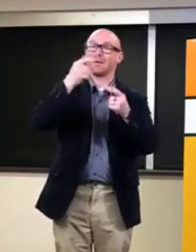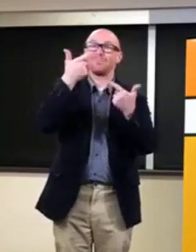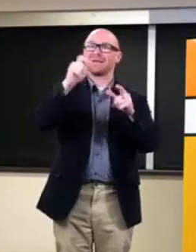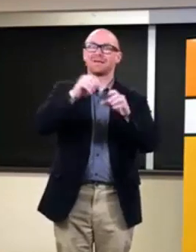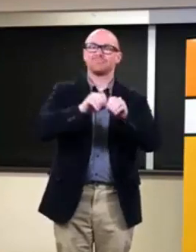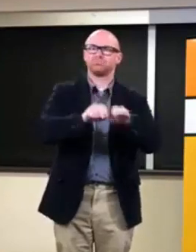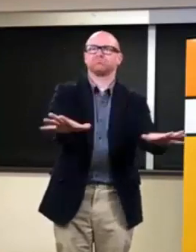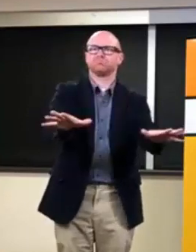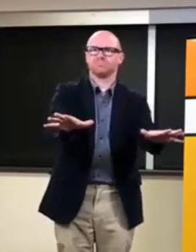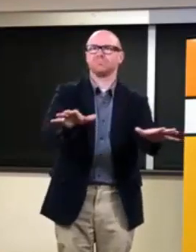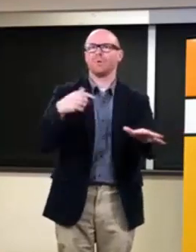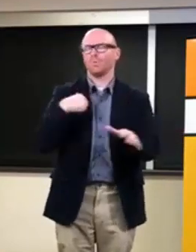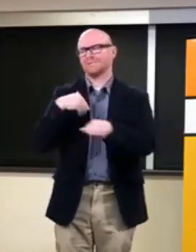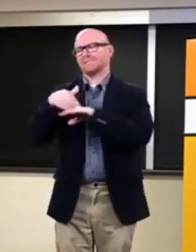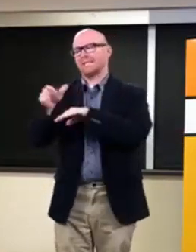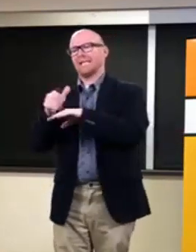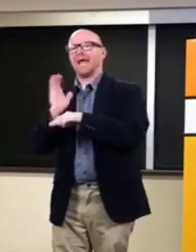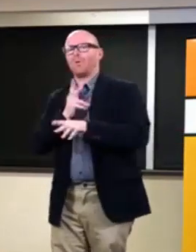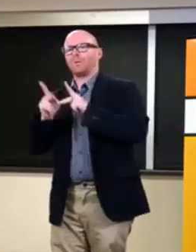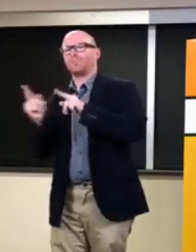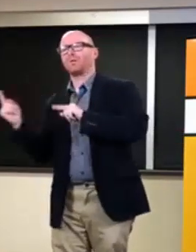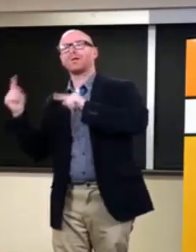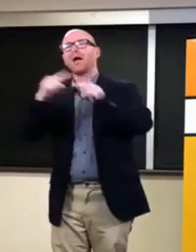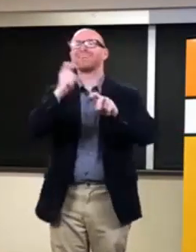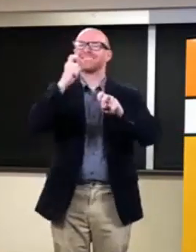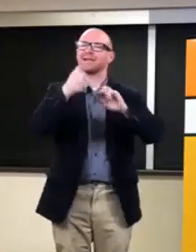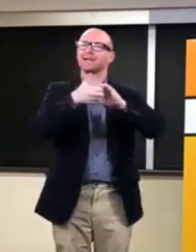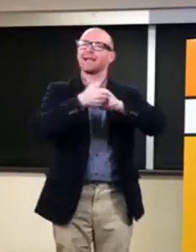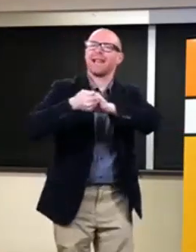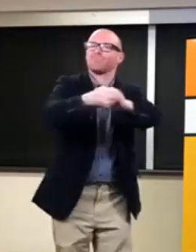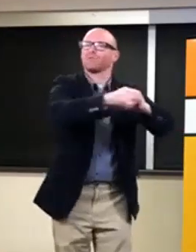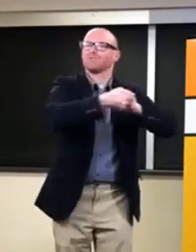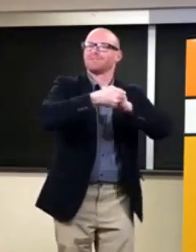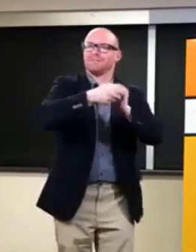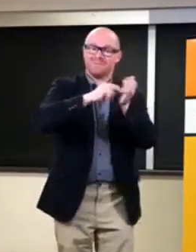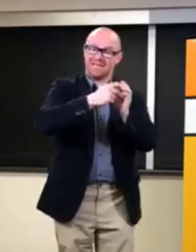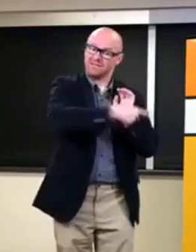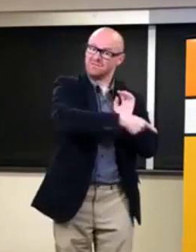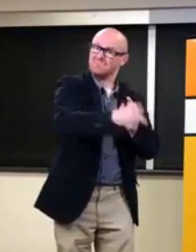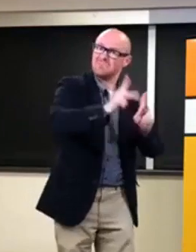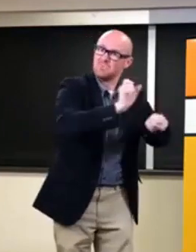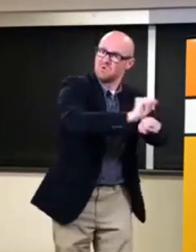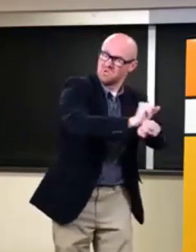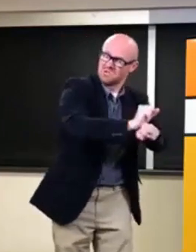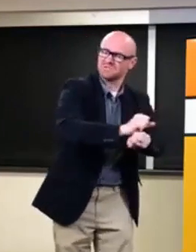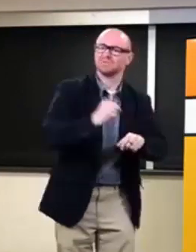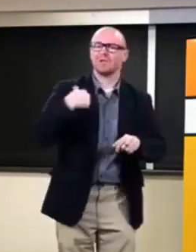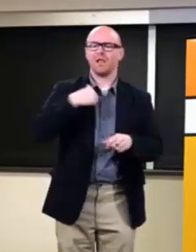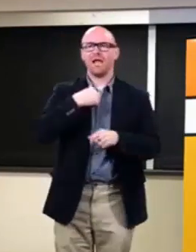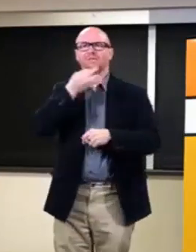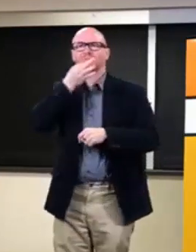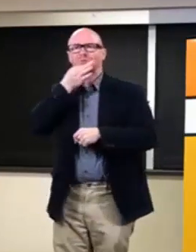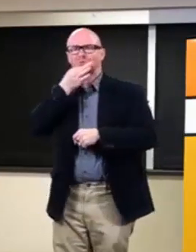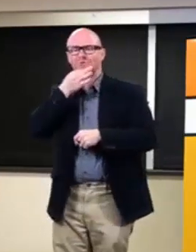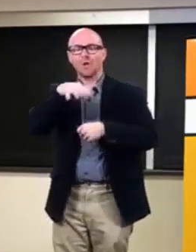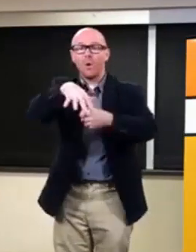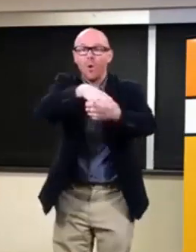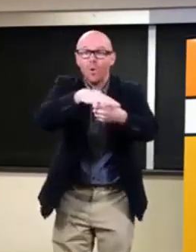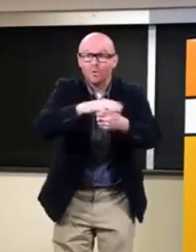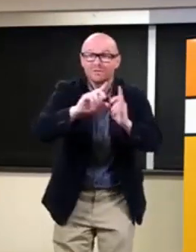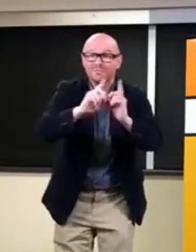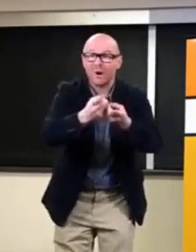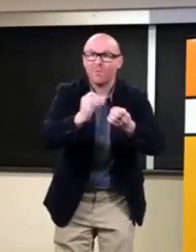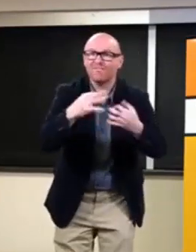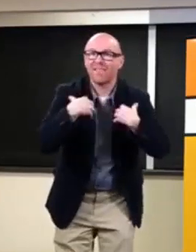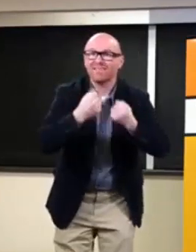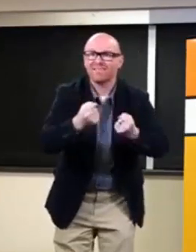COVID-19 related and not. So it's a collaborative process bringing experts from the local and the state health departments together to identify